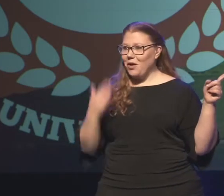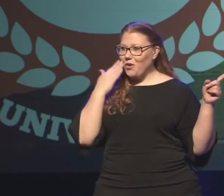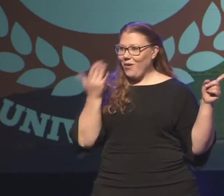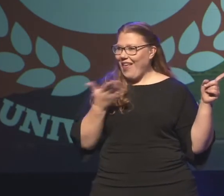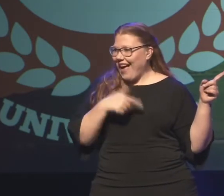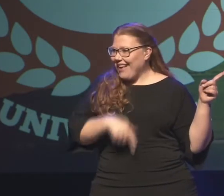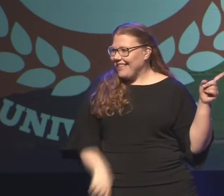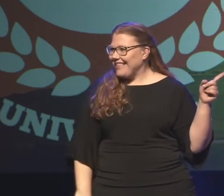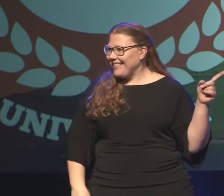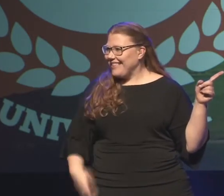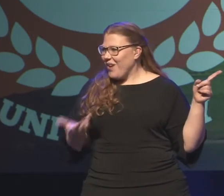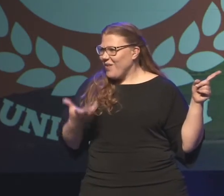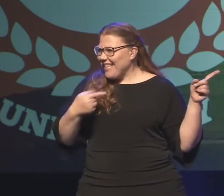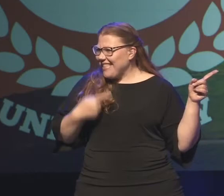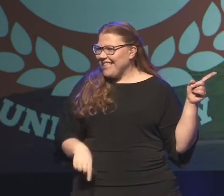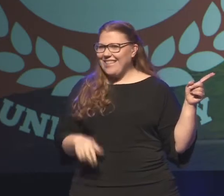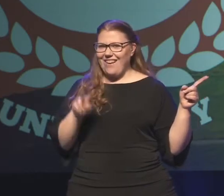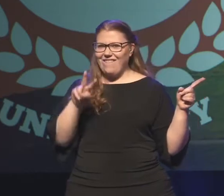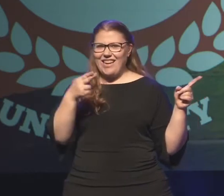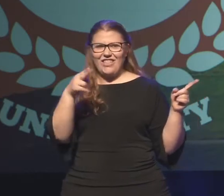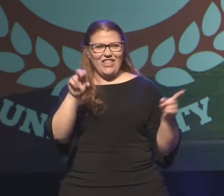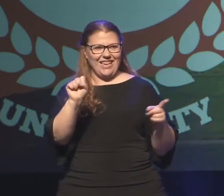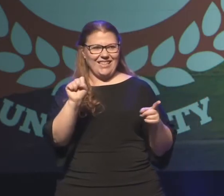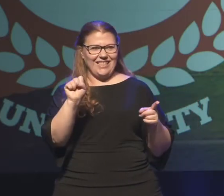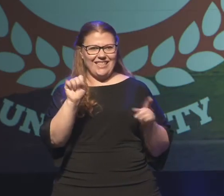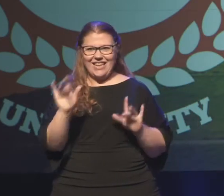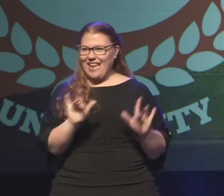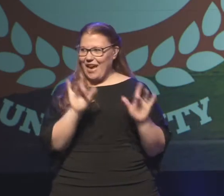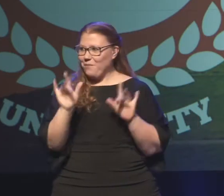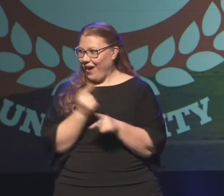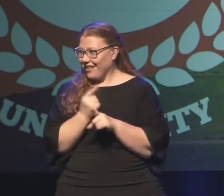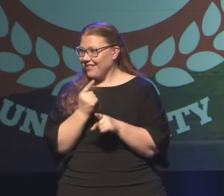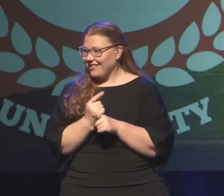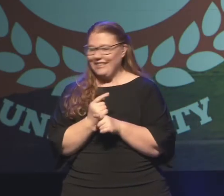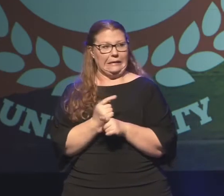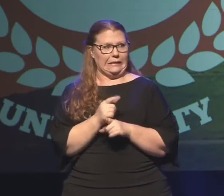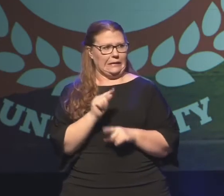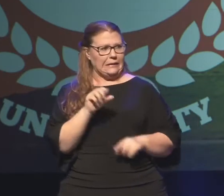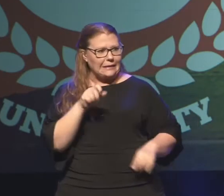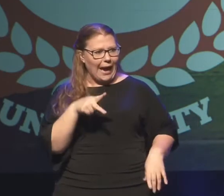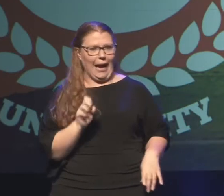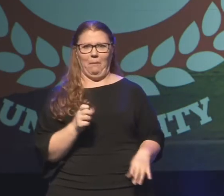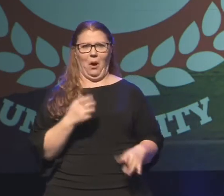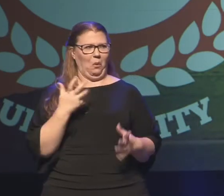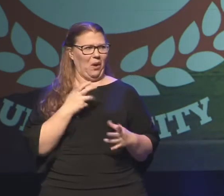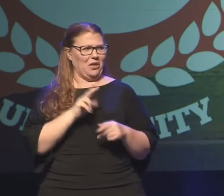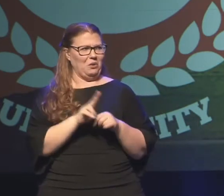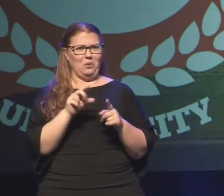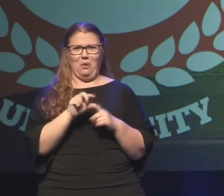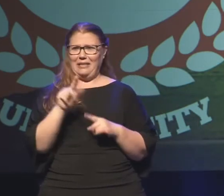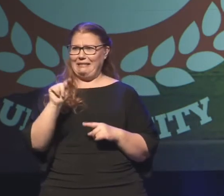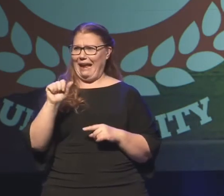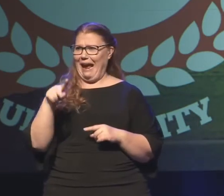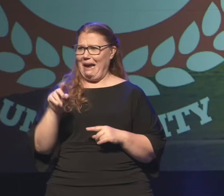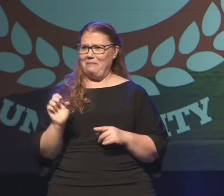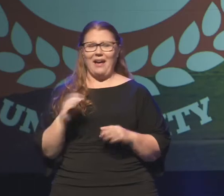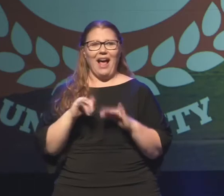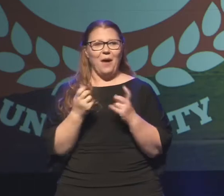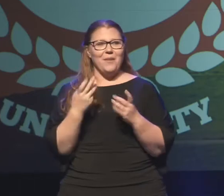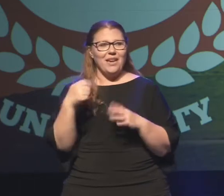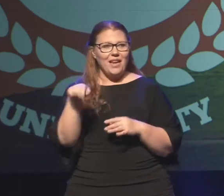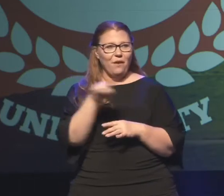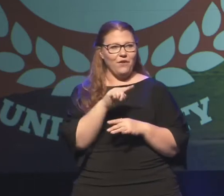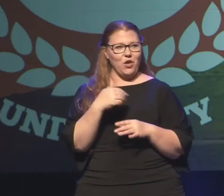What is it? It's a VHS tape, isn't it? Tape. Whoa, I used the word tape, right? How many of you